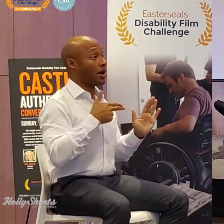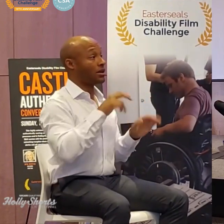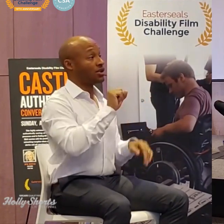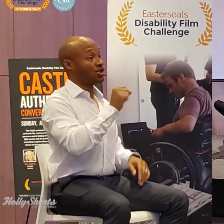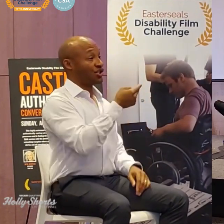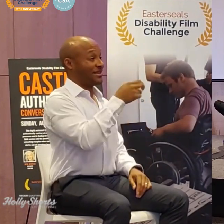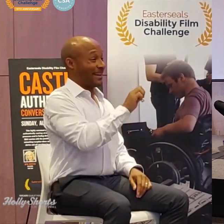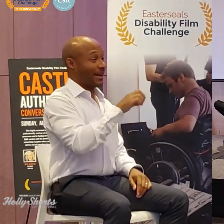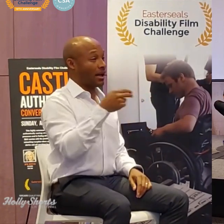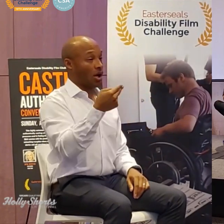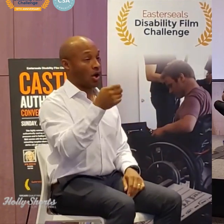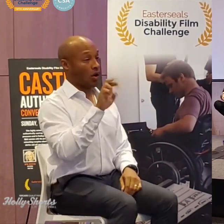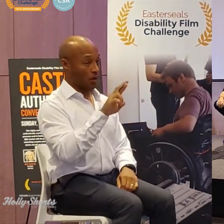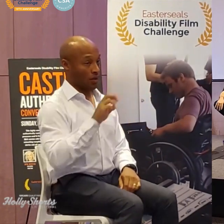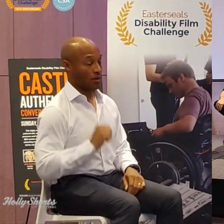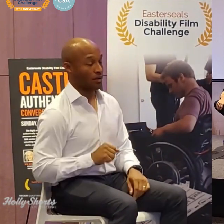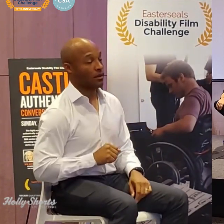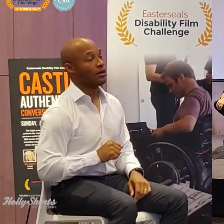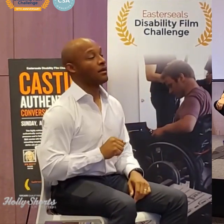she and her.